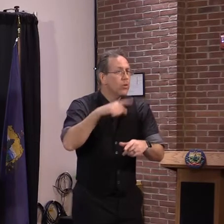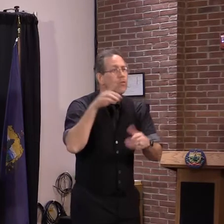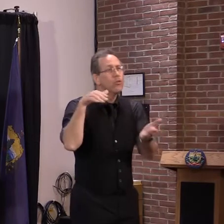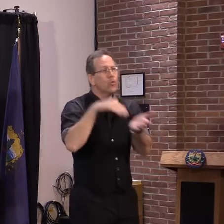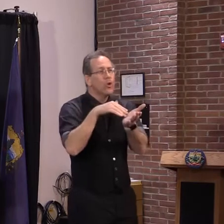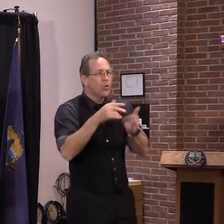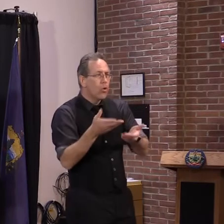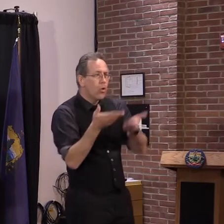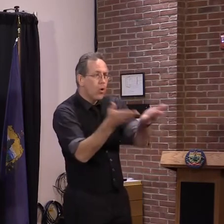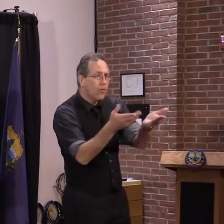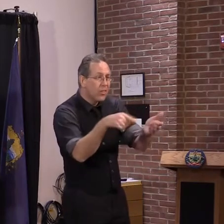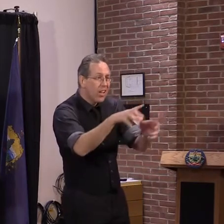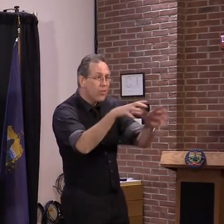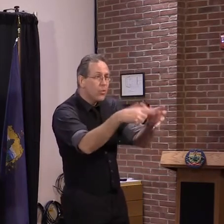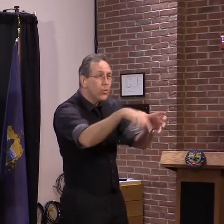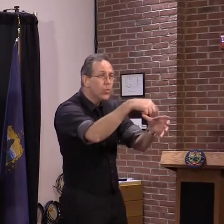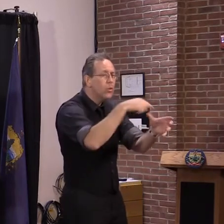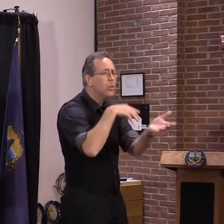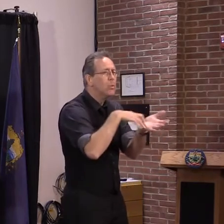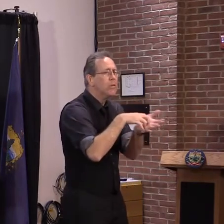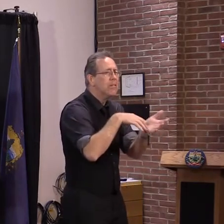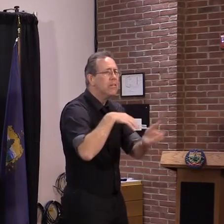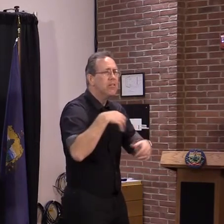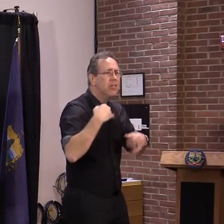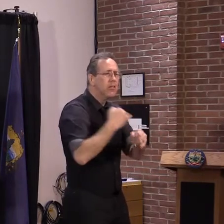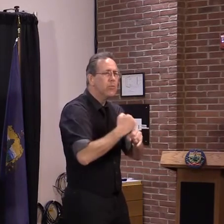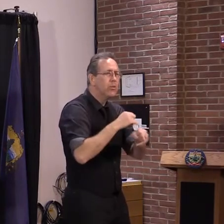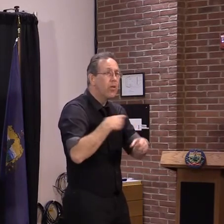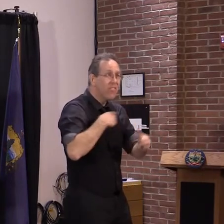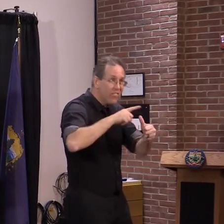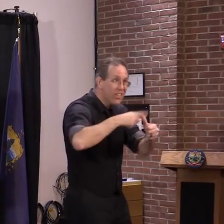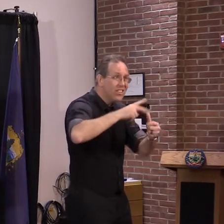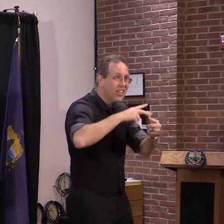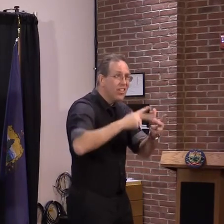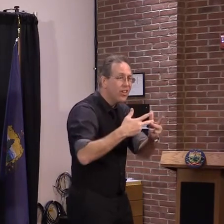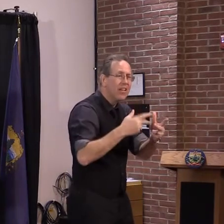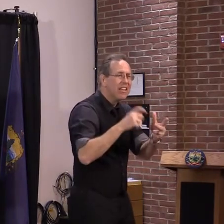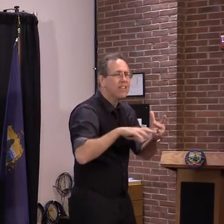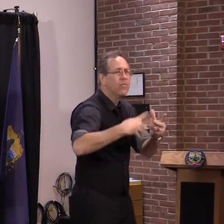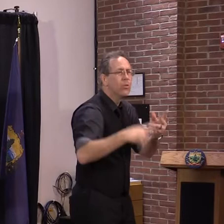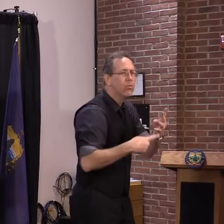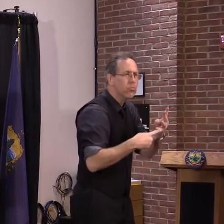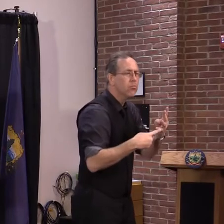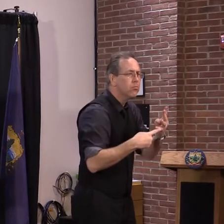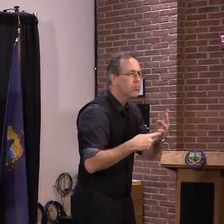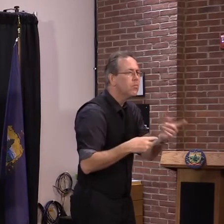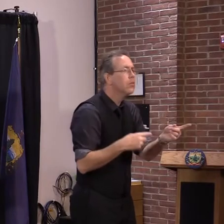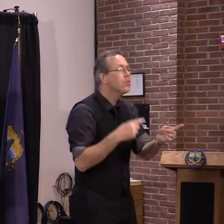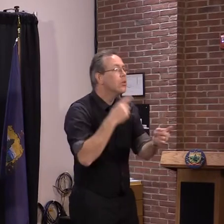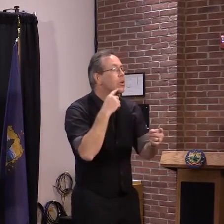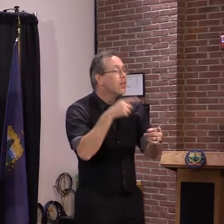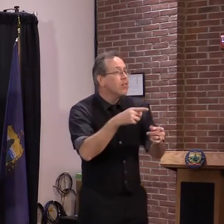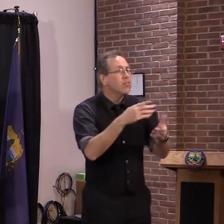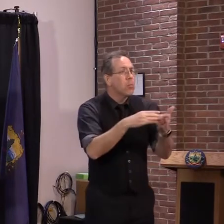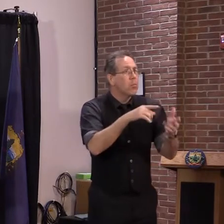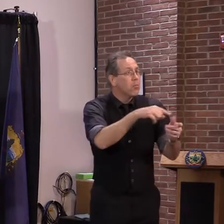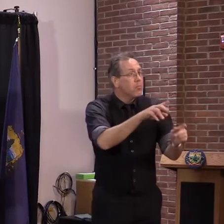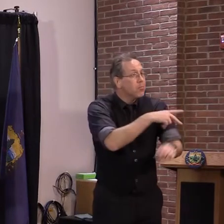population. It's done by self-attestation at a state site or at a pharmacy or with your